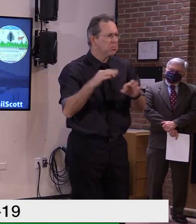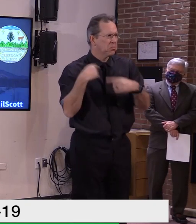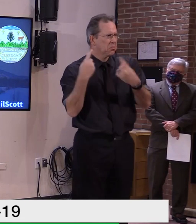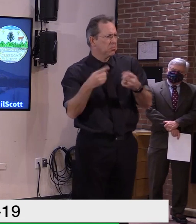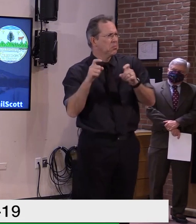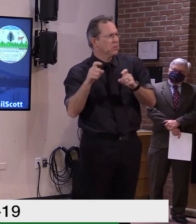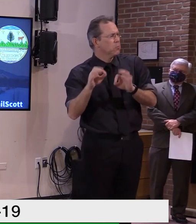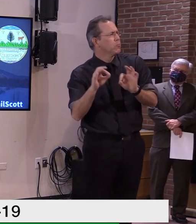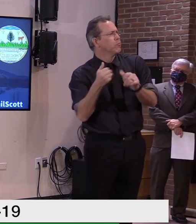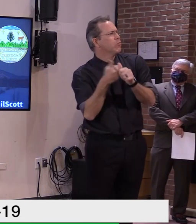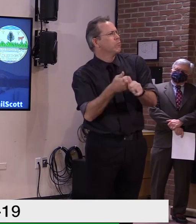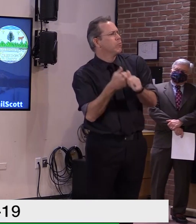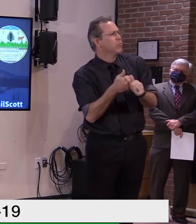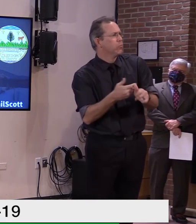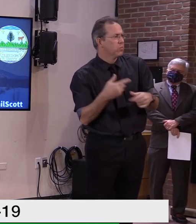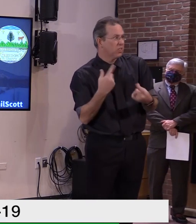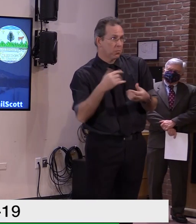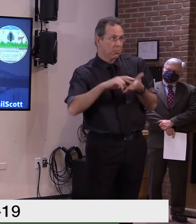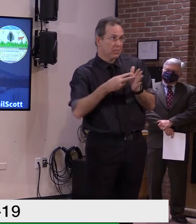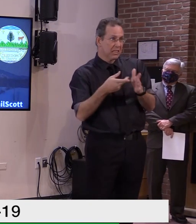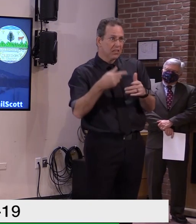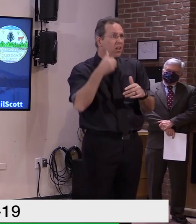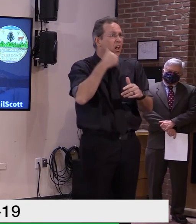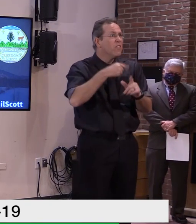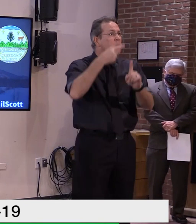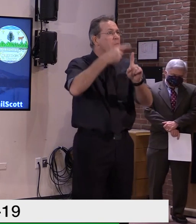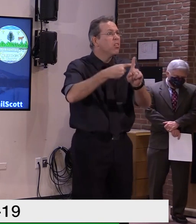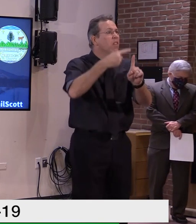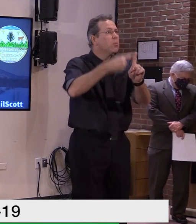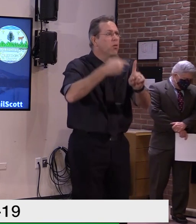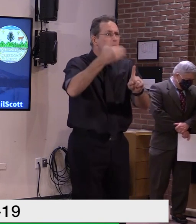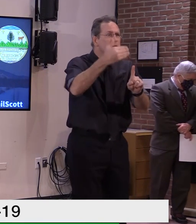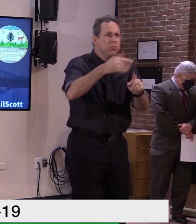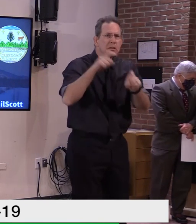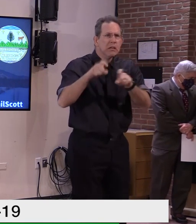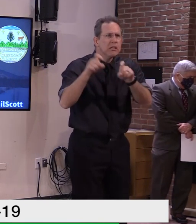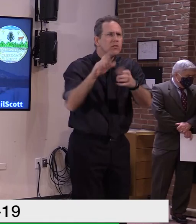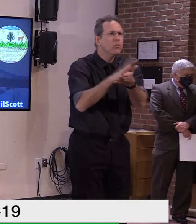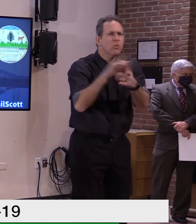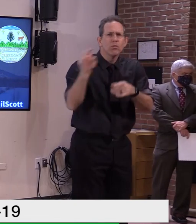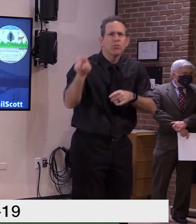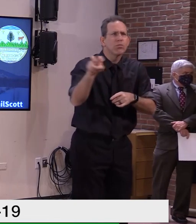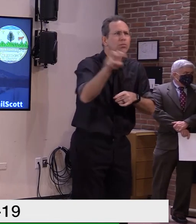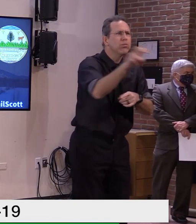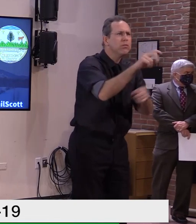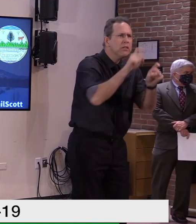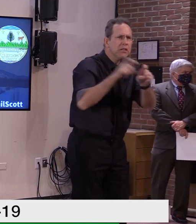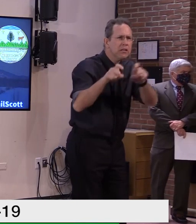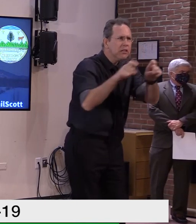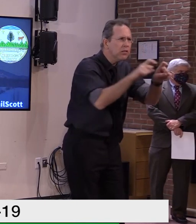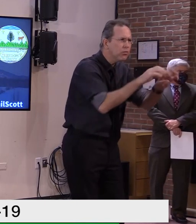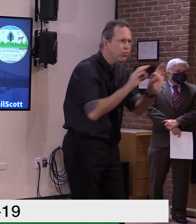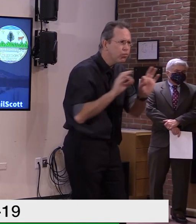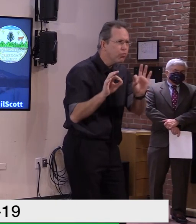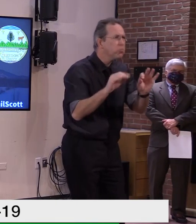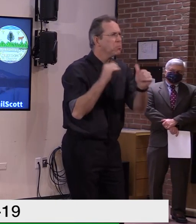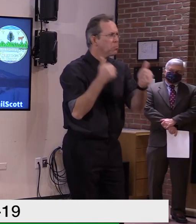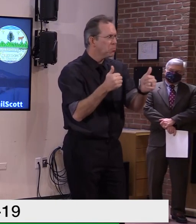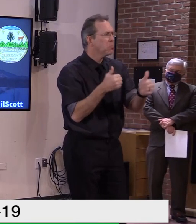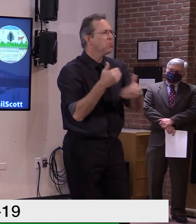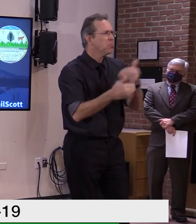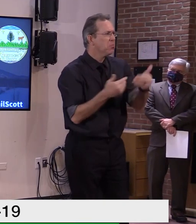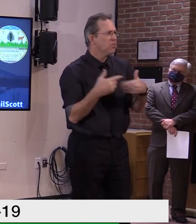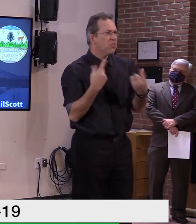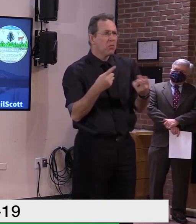this since mid-November. Since this testing program launched, we found a positivity rate of under